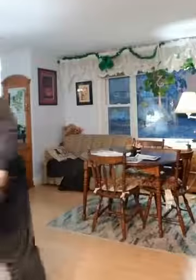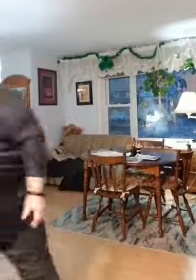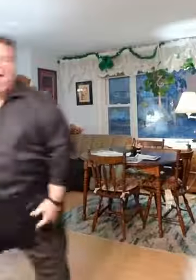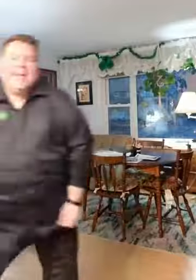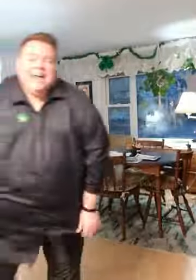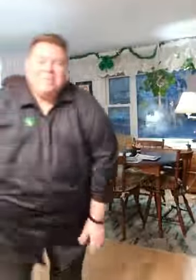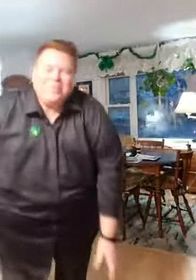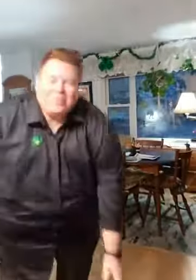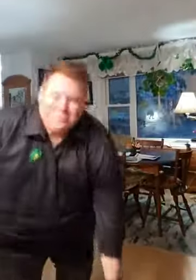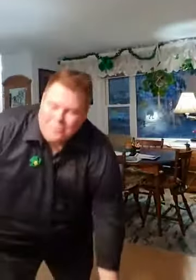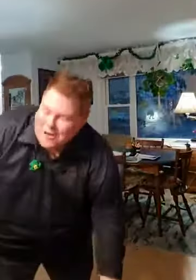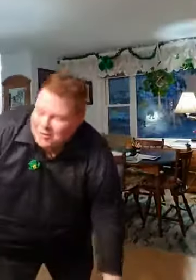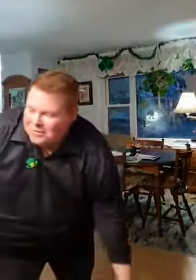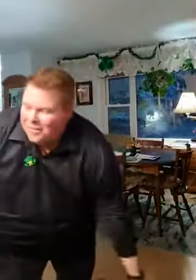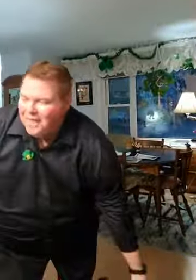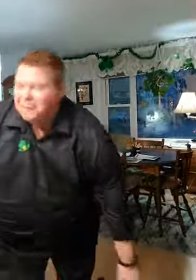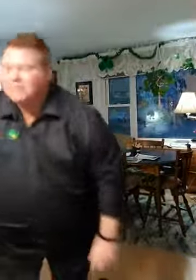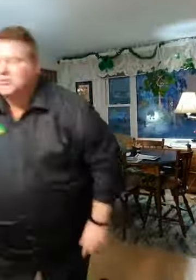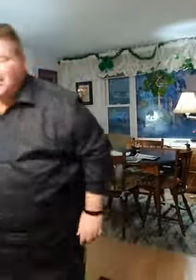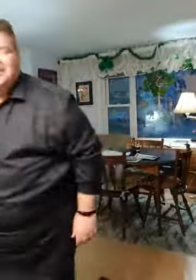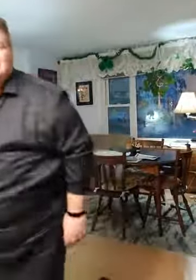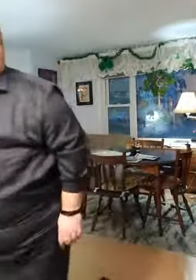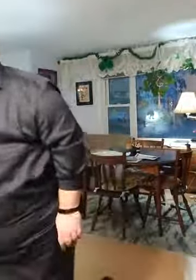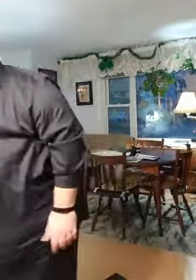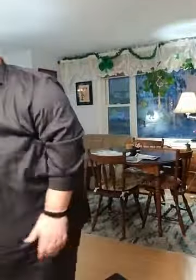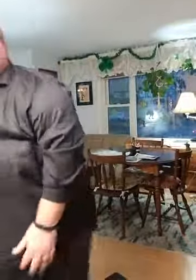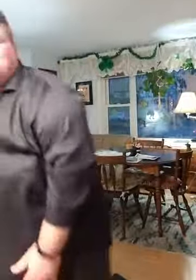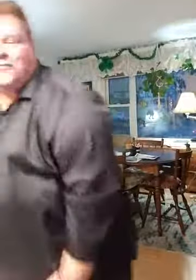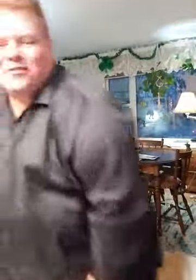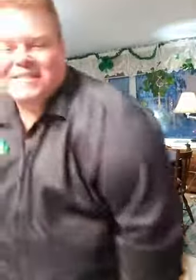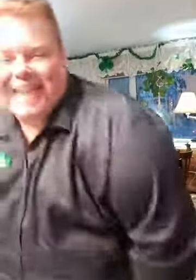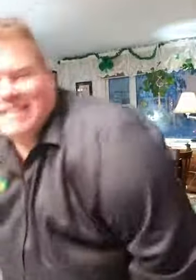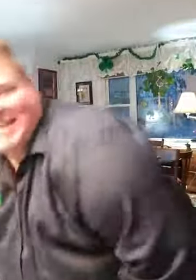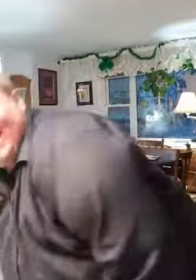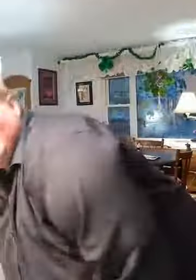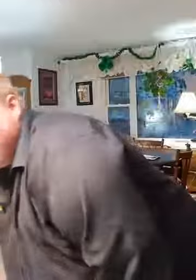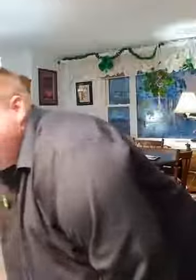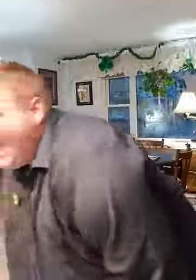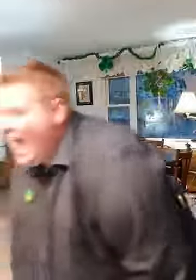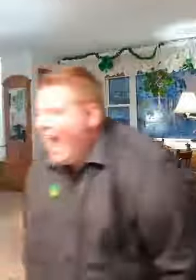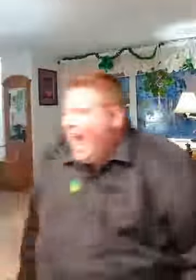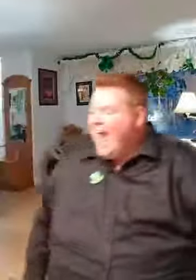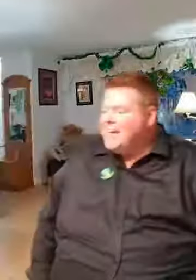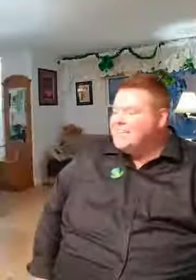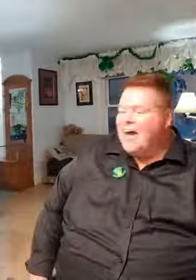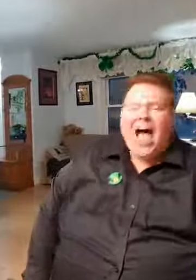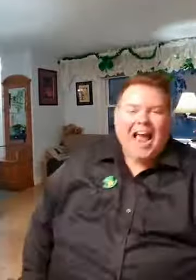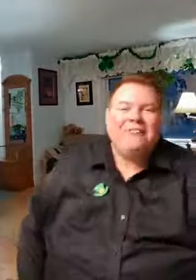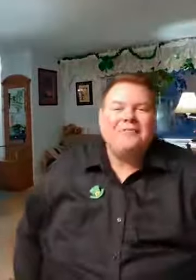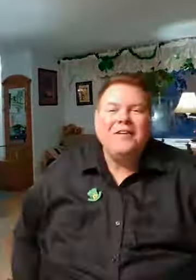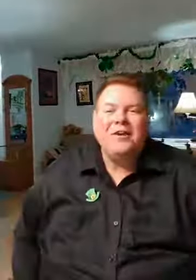I am thrilled that you have joined us for some beautiful singing tonight. And I have a feeling we're just